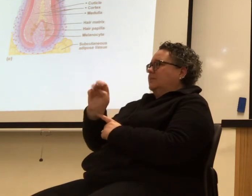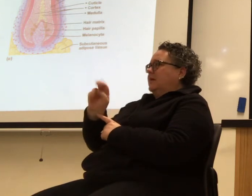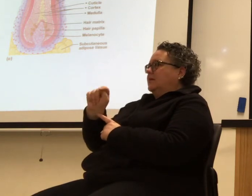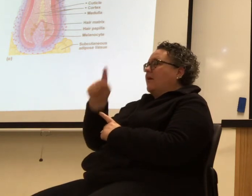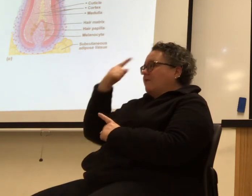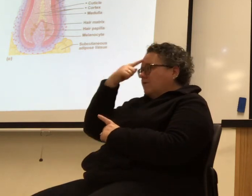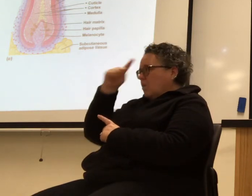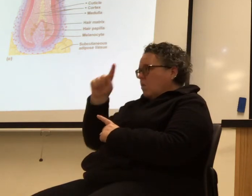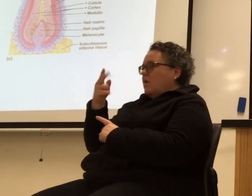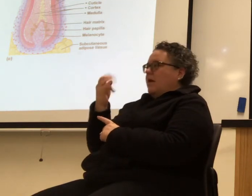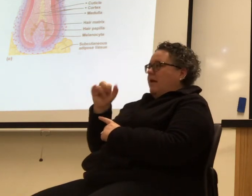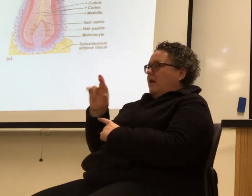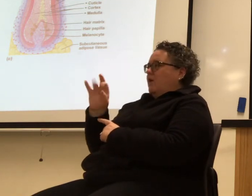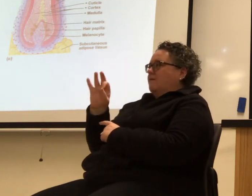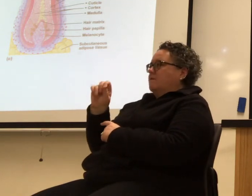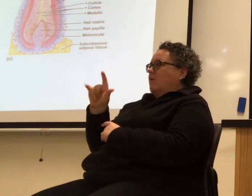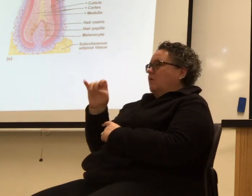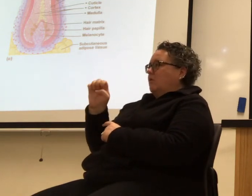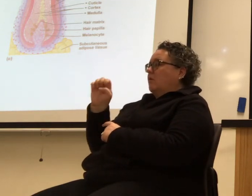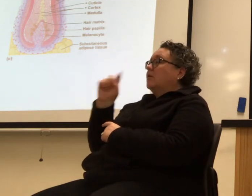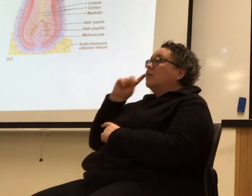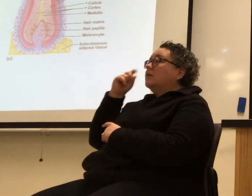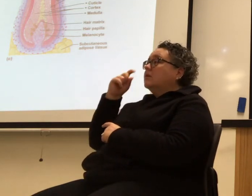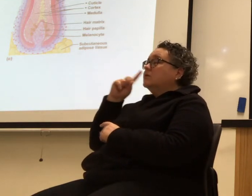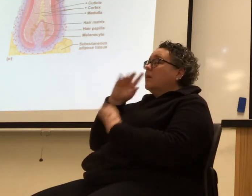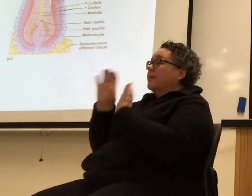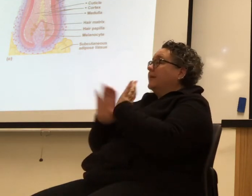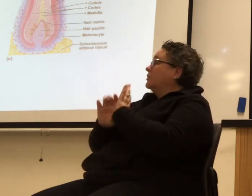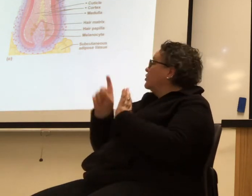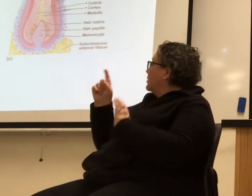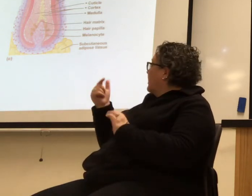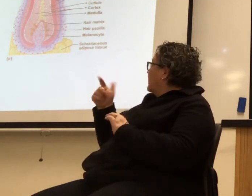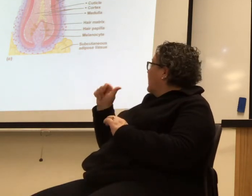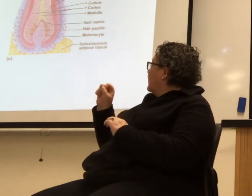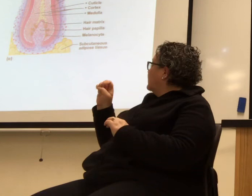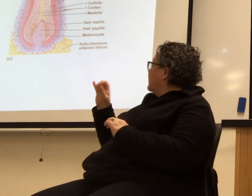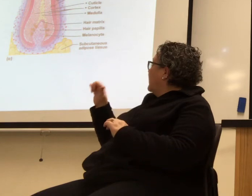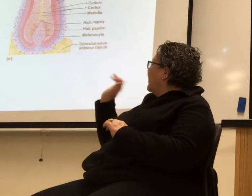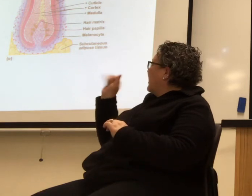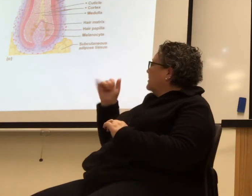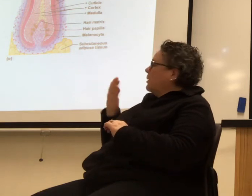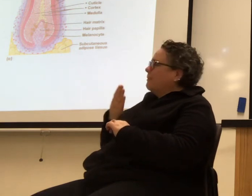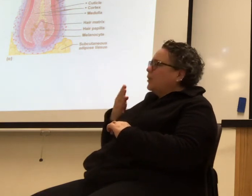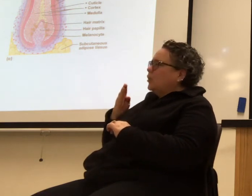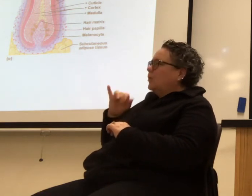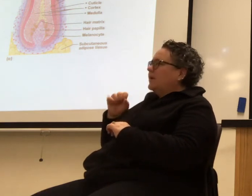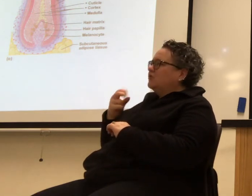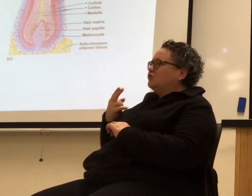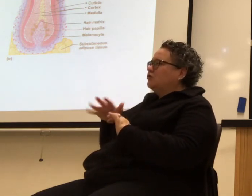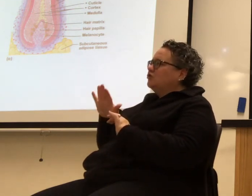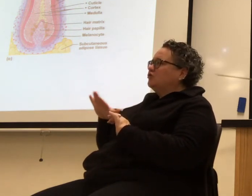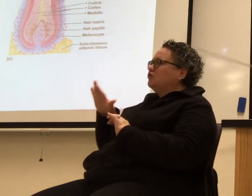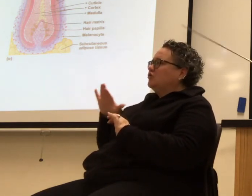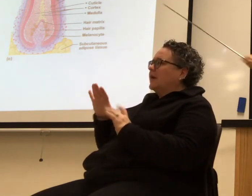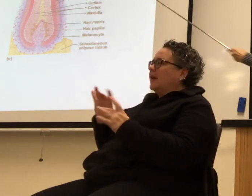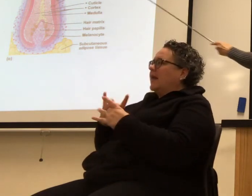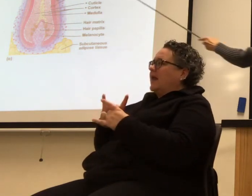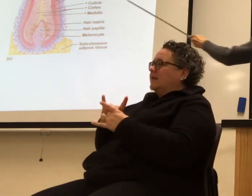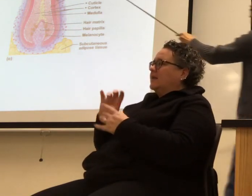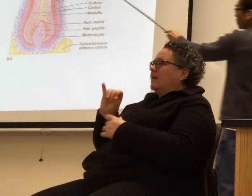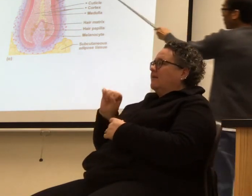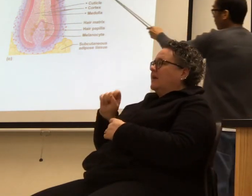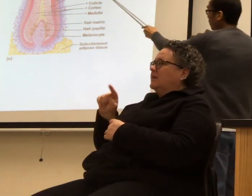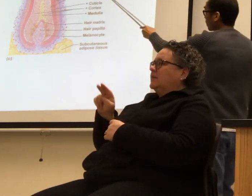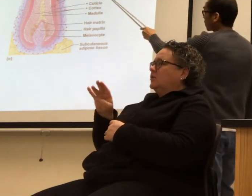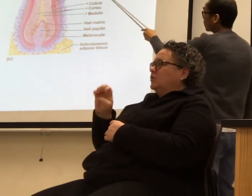follicle. So on the picture, the glassy membrane is the bluish connective tissue surrounding it. Here's the term right